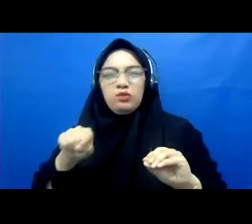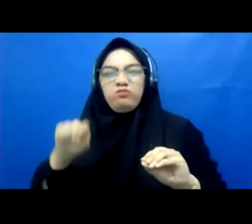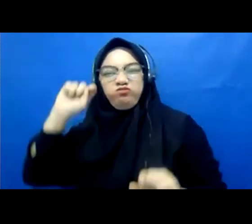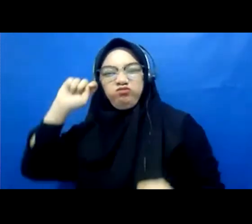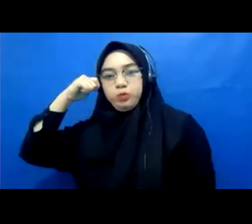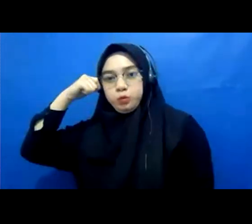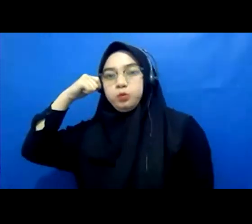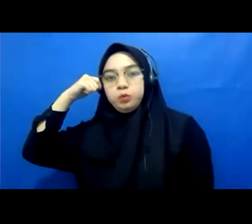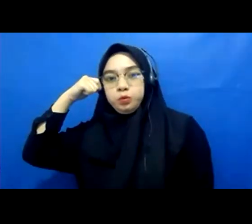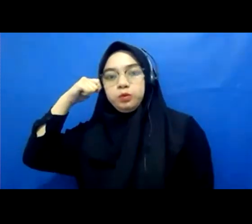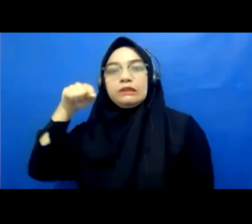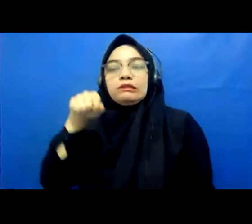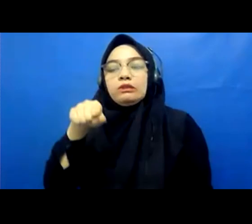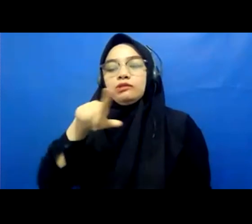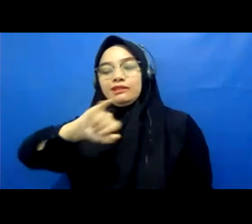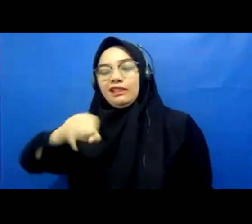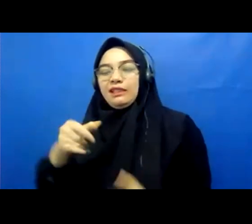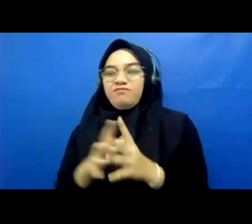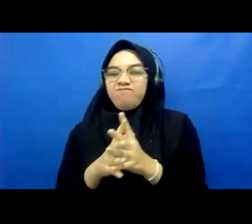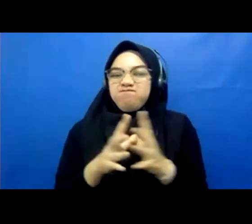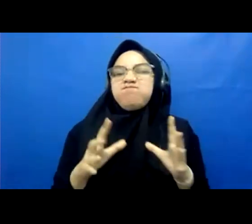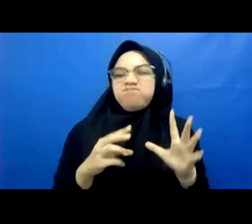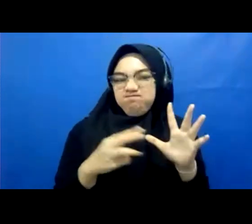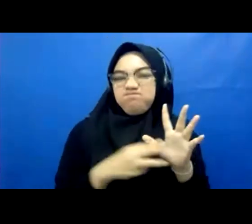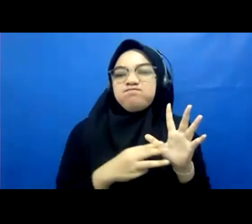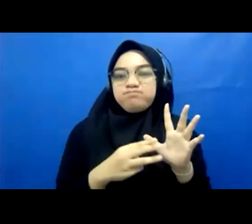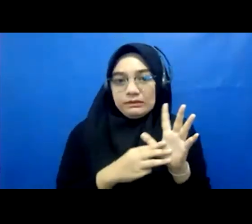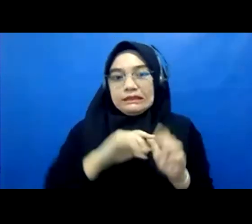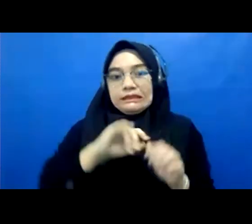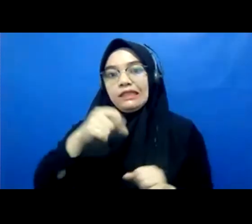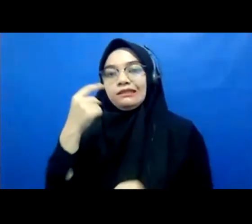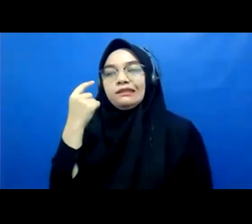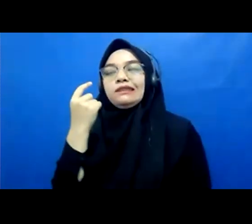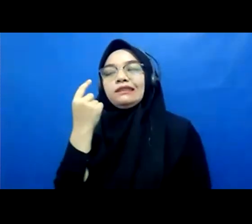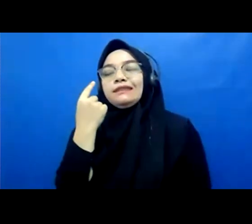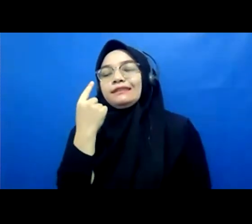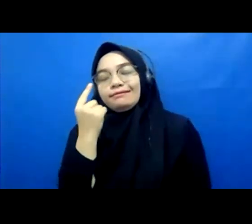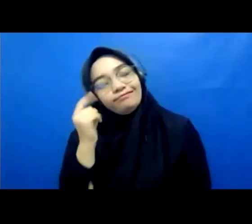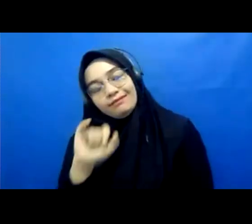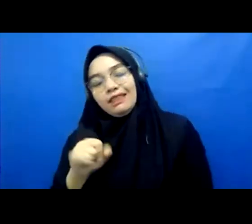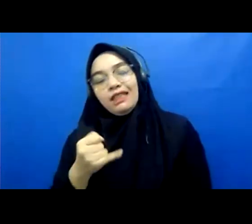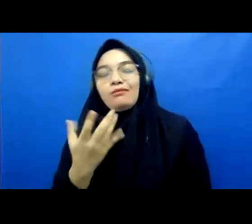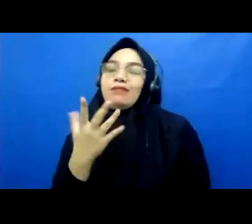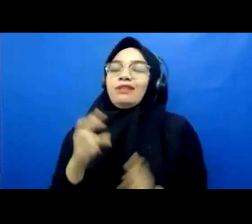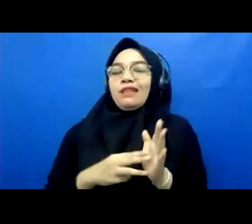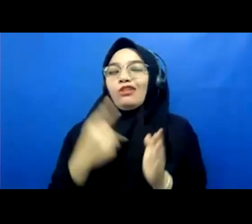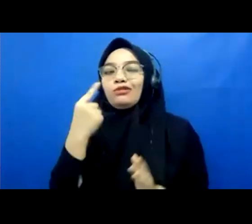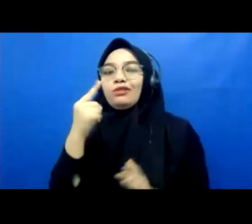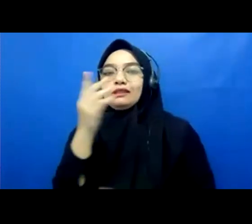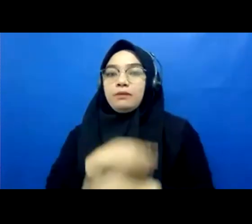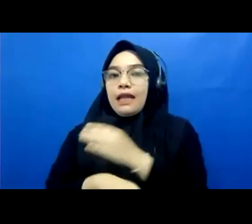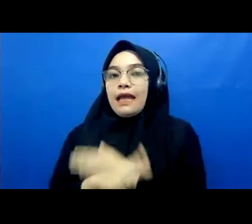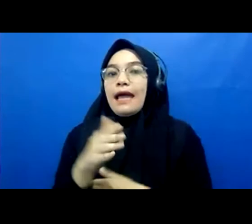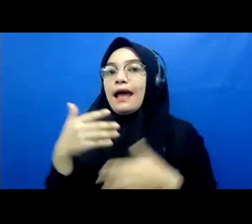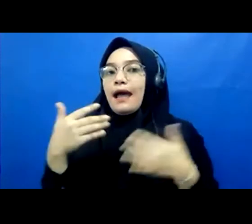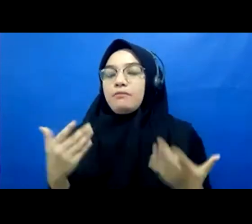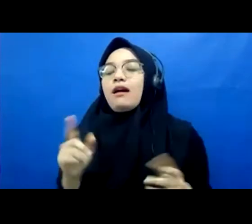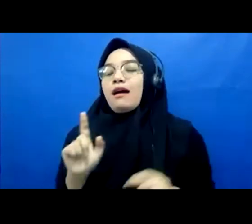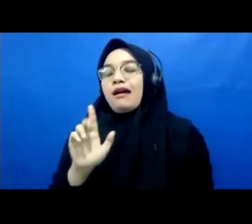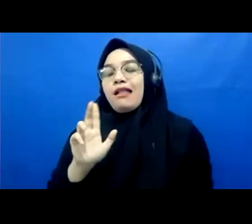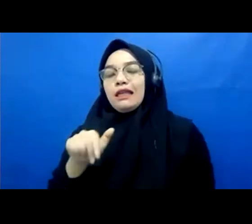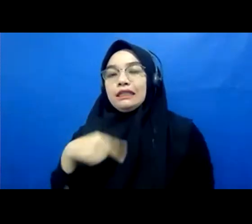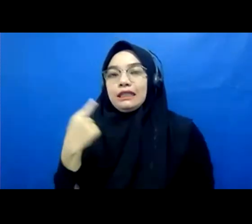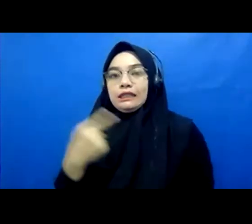caused a lot of problem with people with disability in Cambodian society, especially when we talk about access to